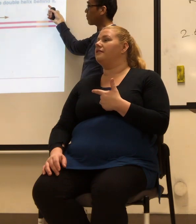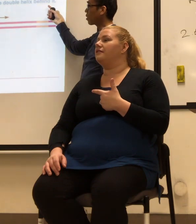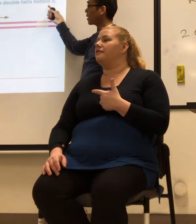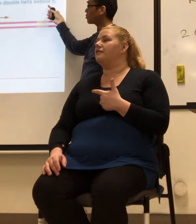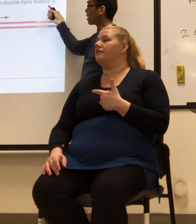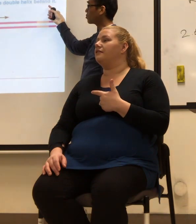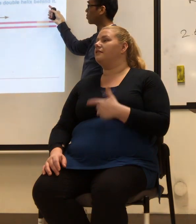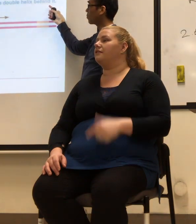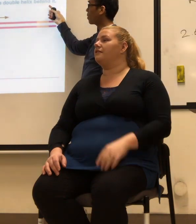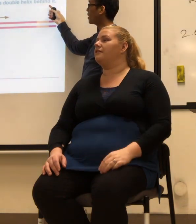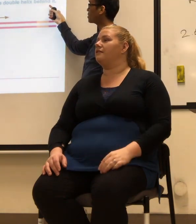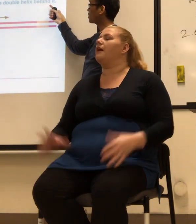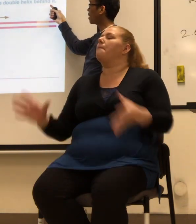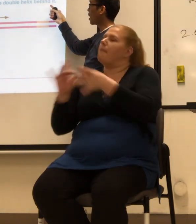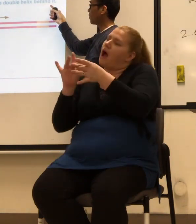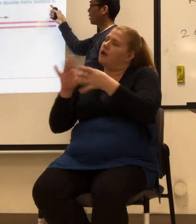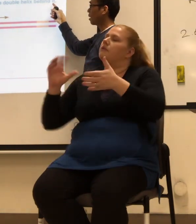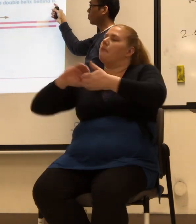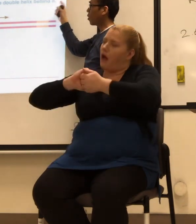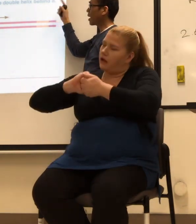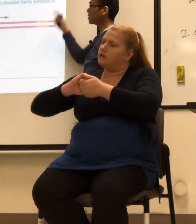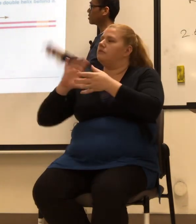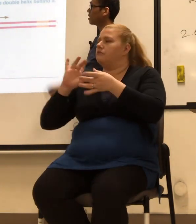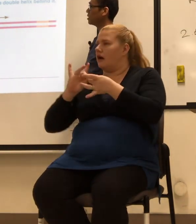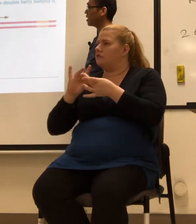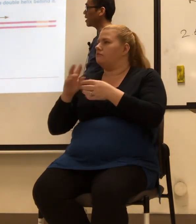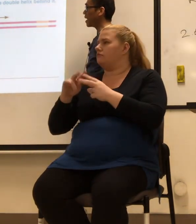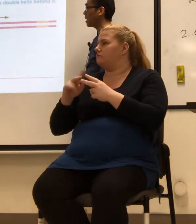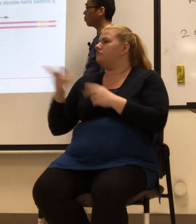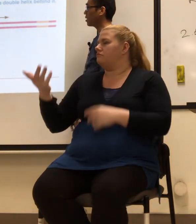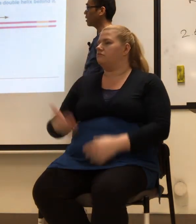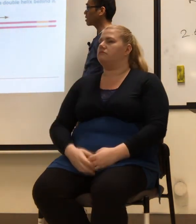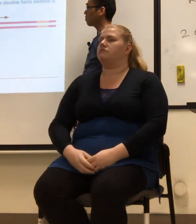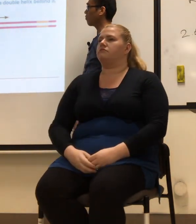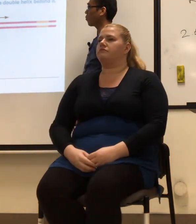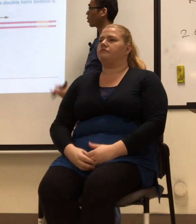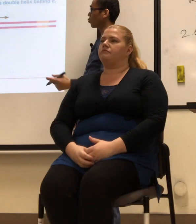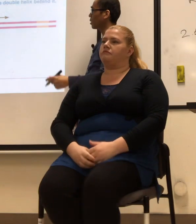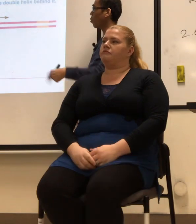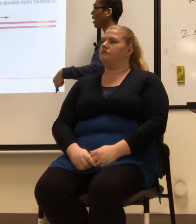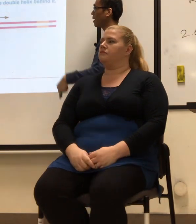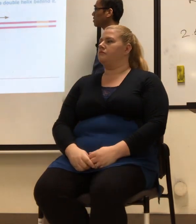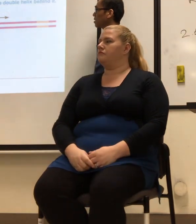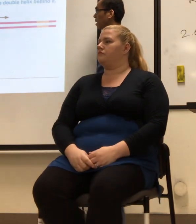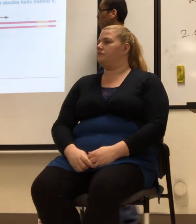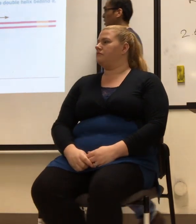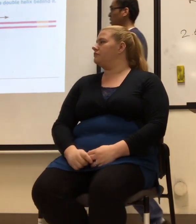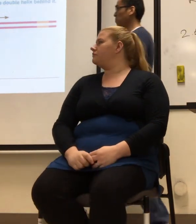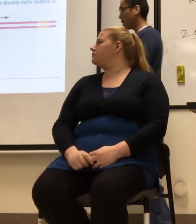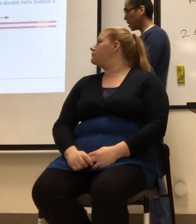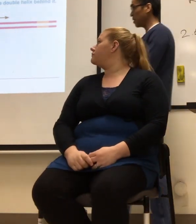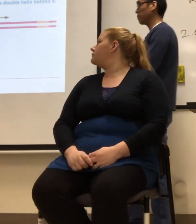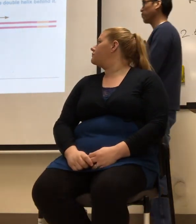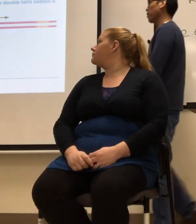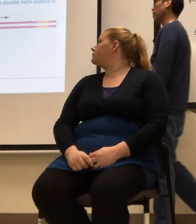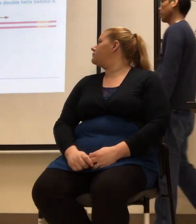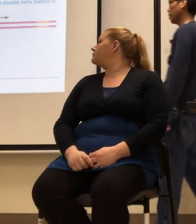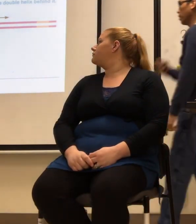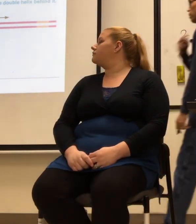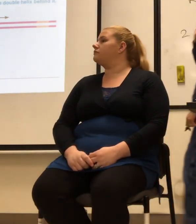elongating the mRNA transcript one base at a time, it unwinds the DNA double helix before it rewinds the double helix